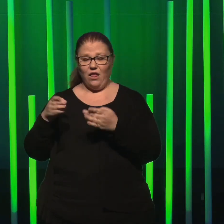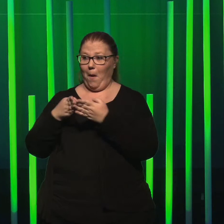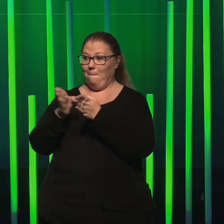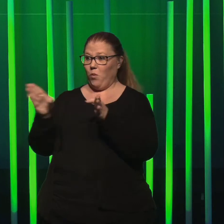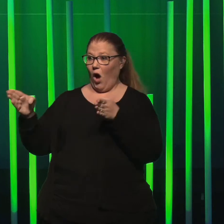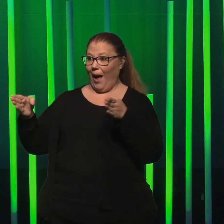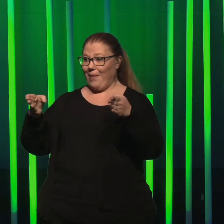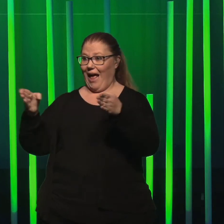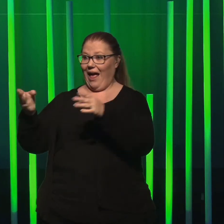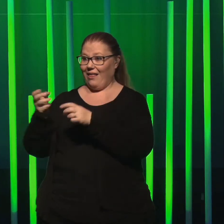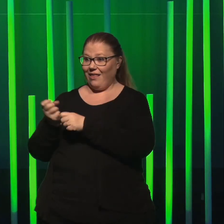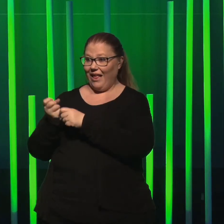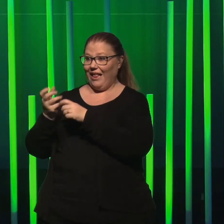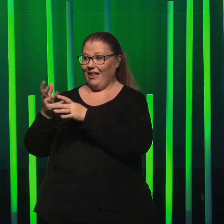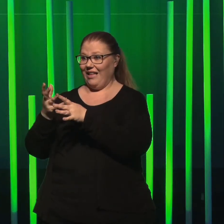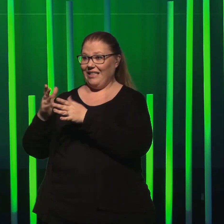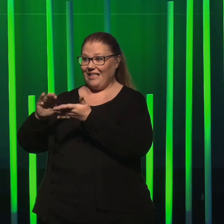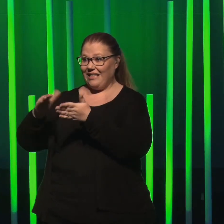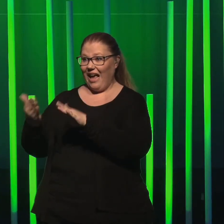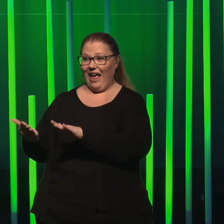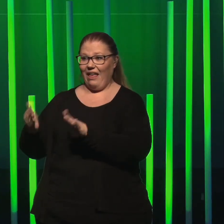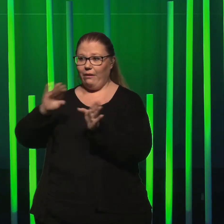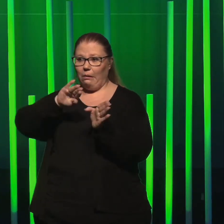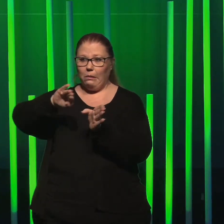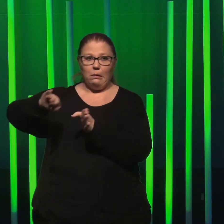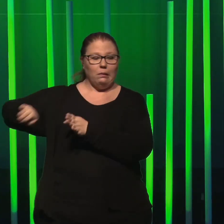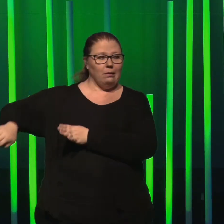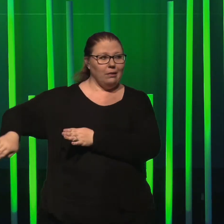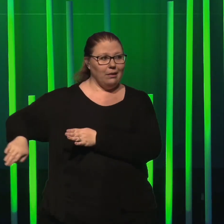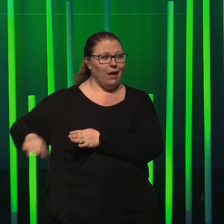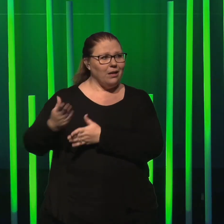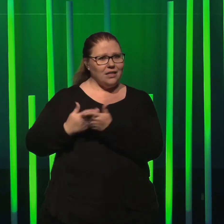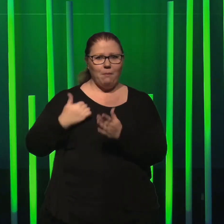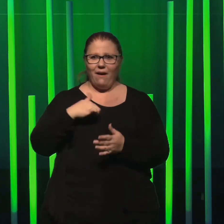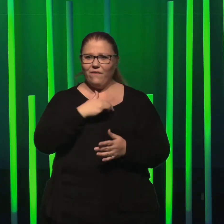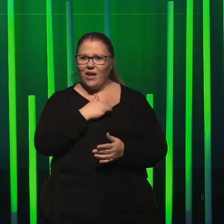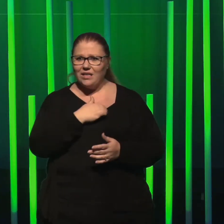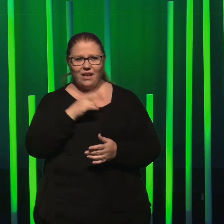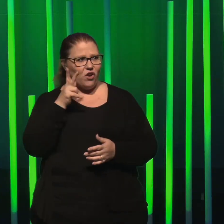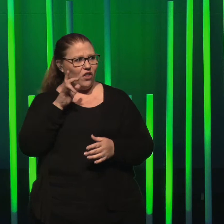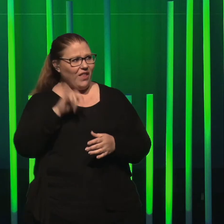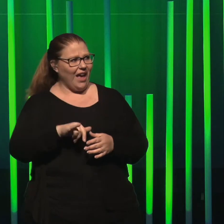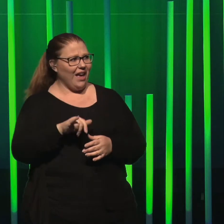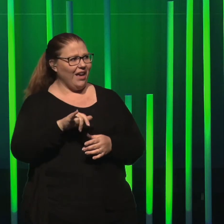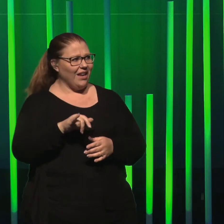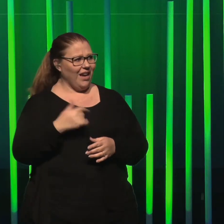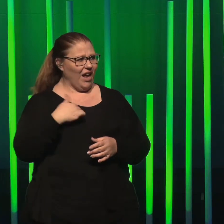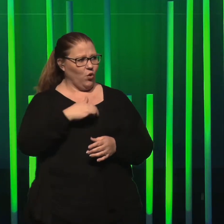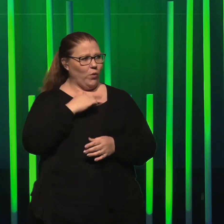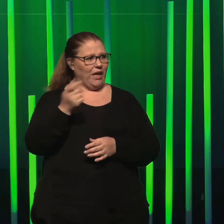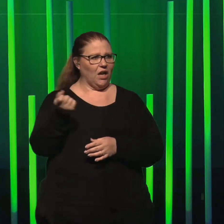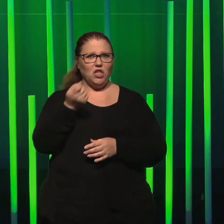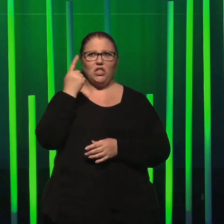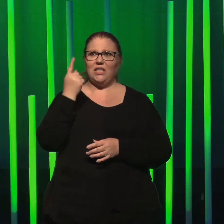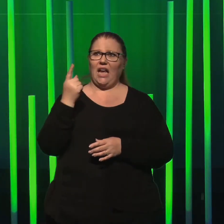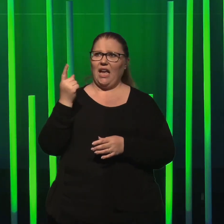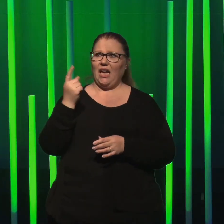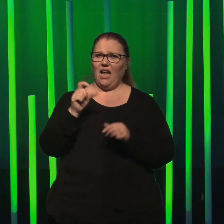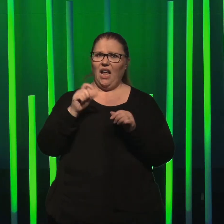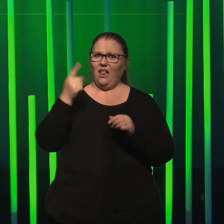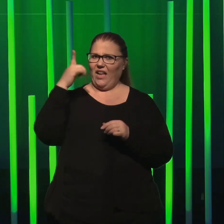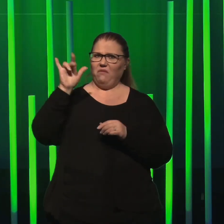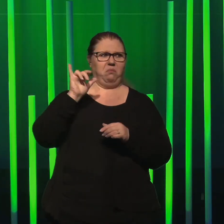that leads to death. Right? Now, some of us have heard that and it's been interpreted into some eternal,